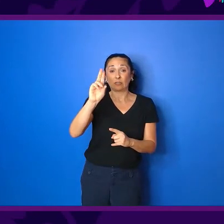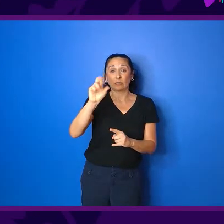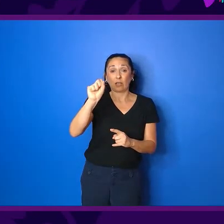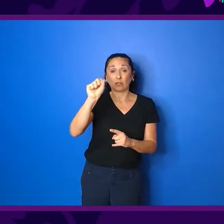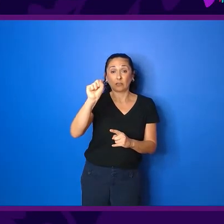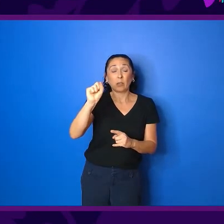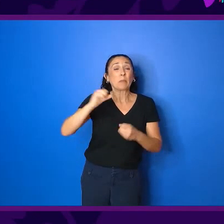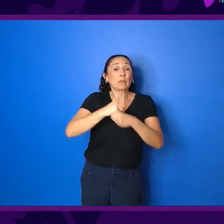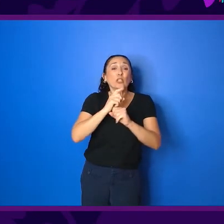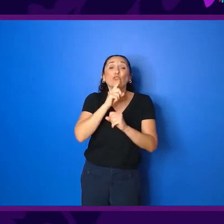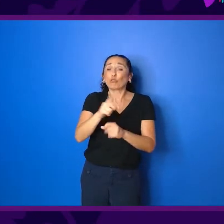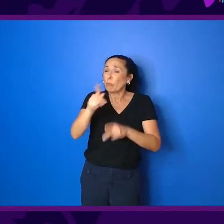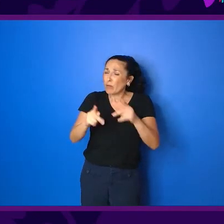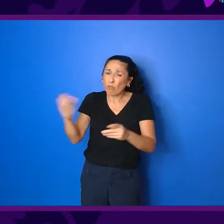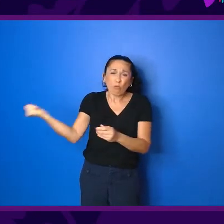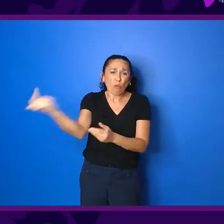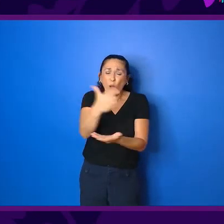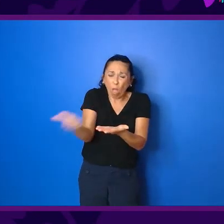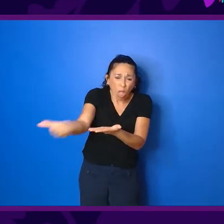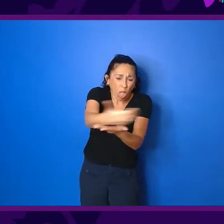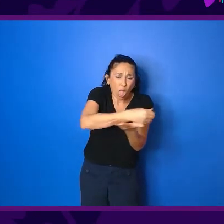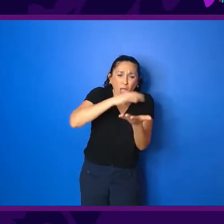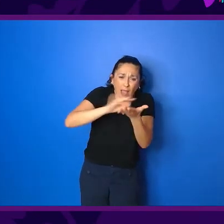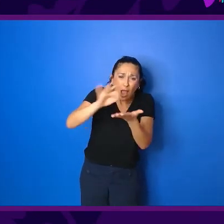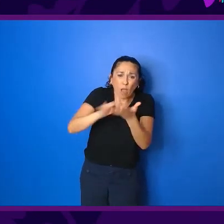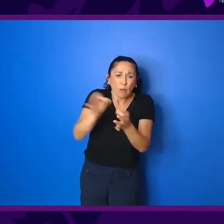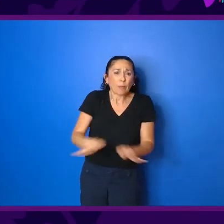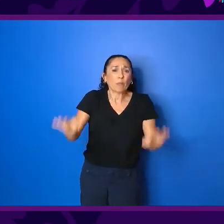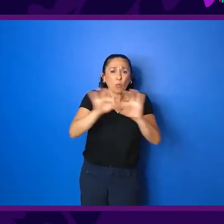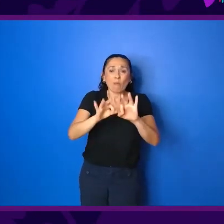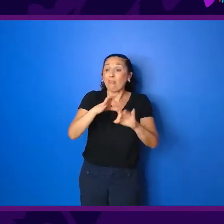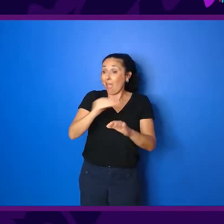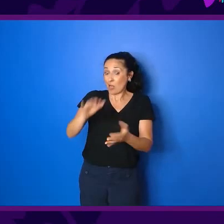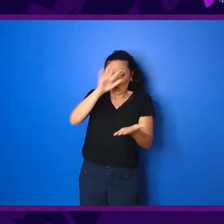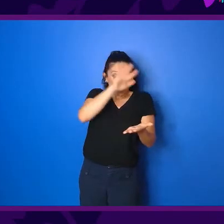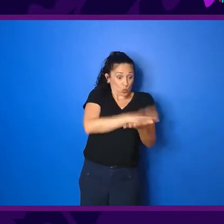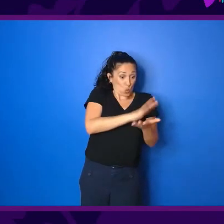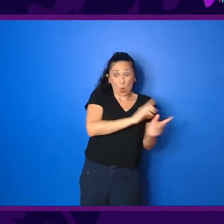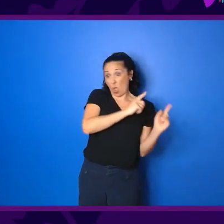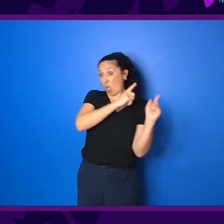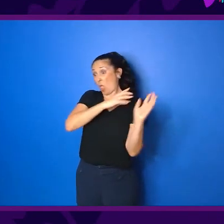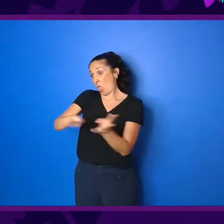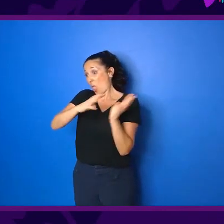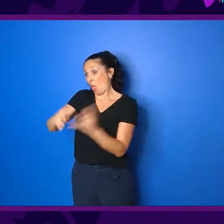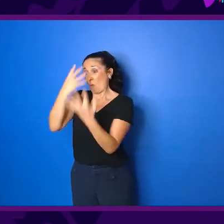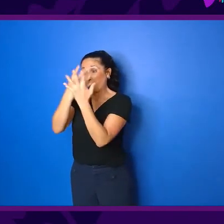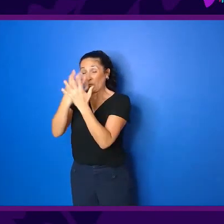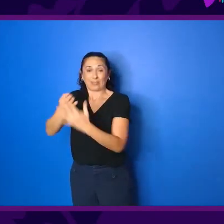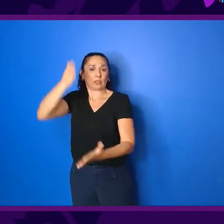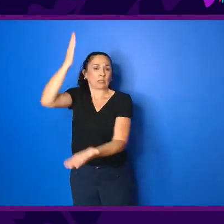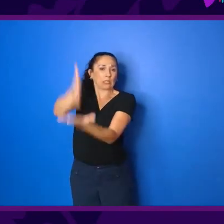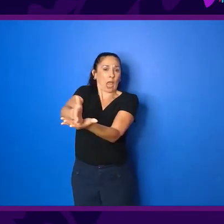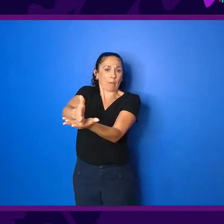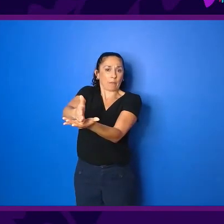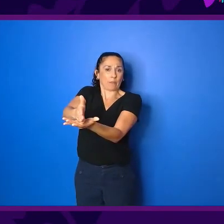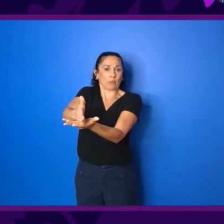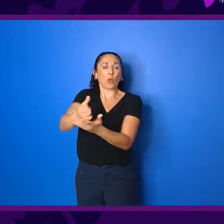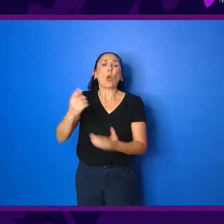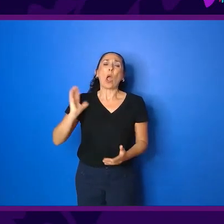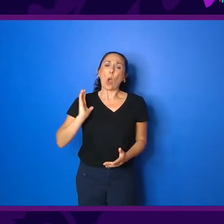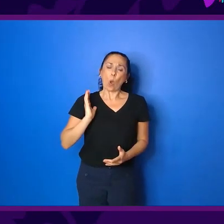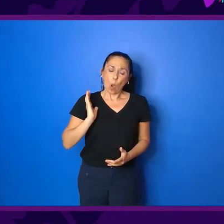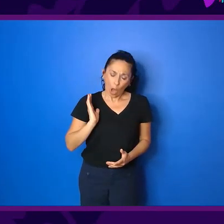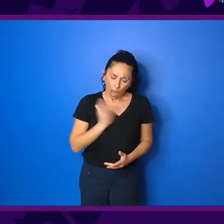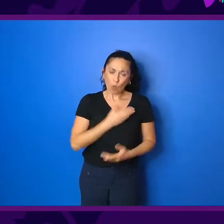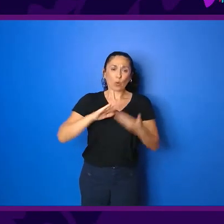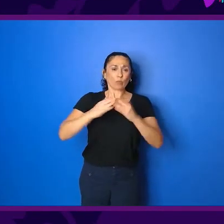First initiative, and end the school to prison pipeline. Our communities are resilient. We are strong, and we will continue to